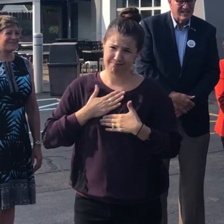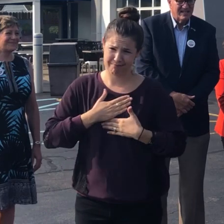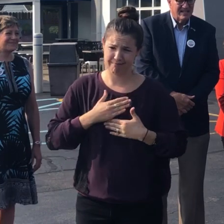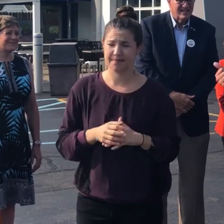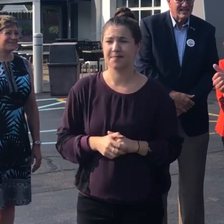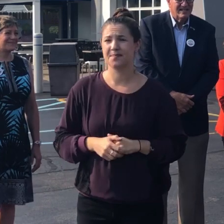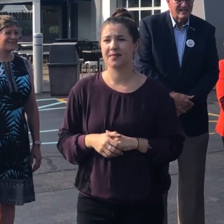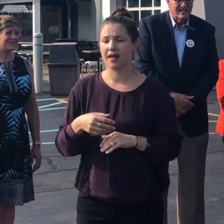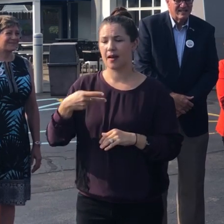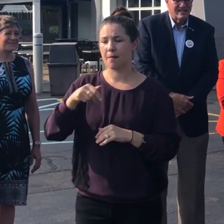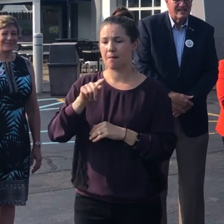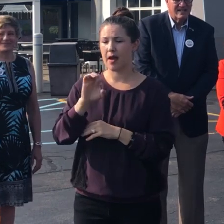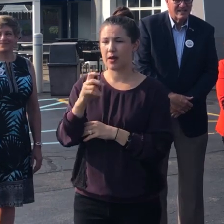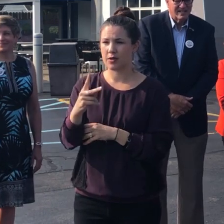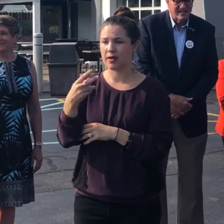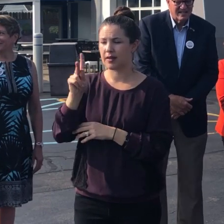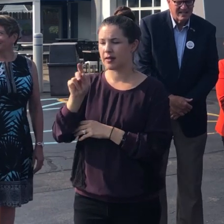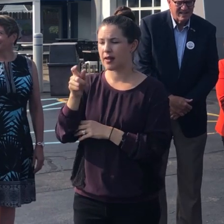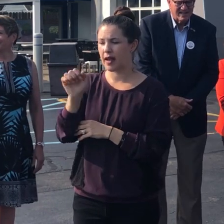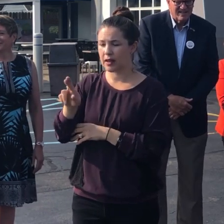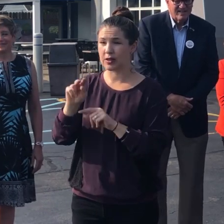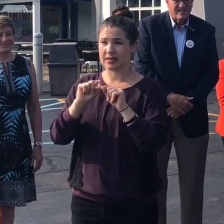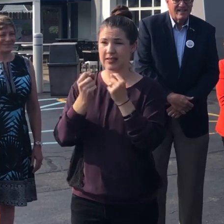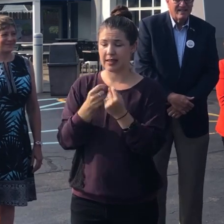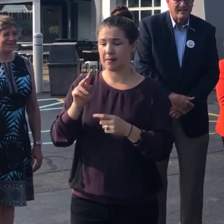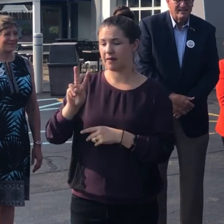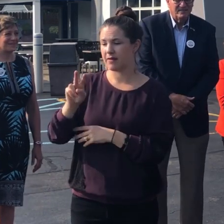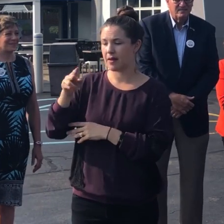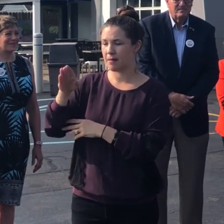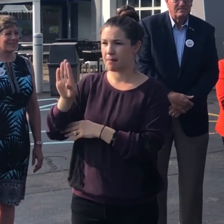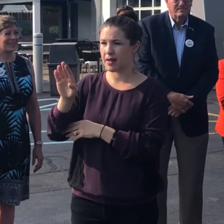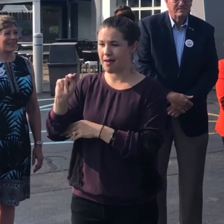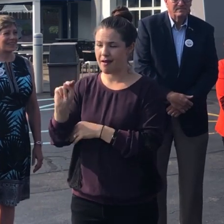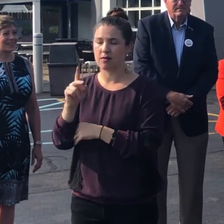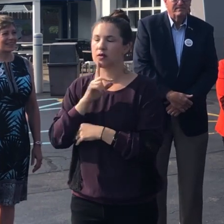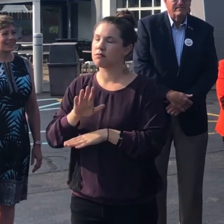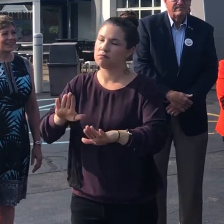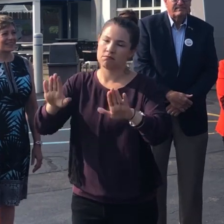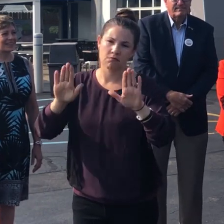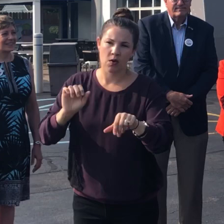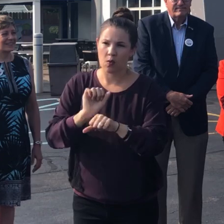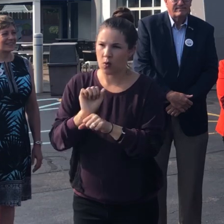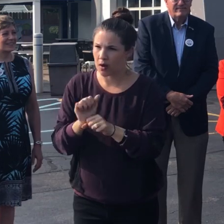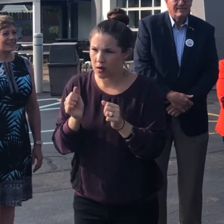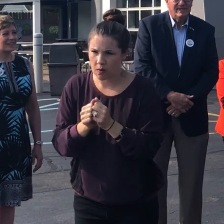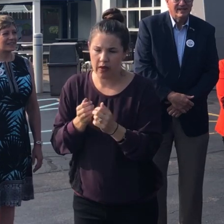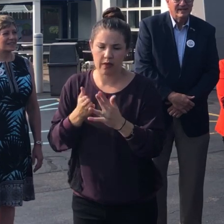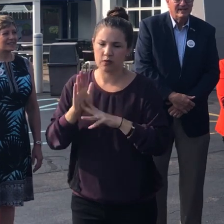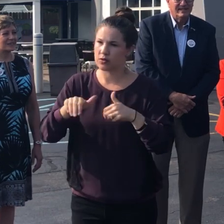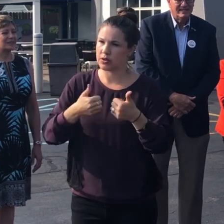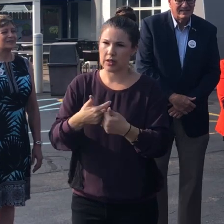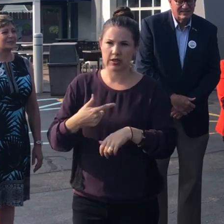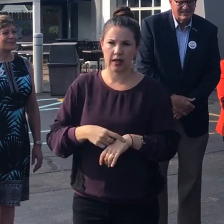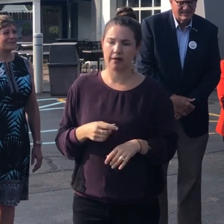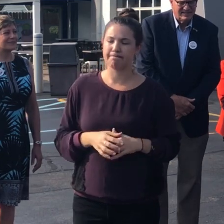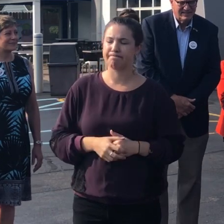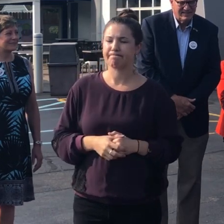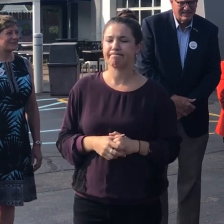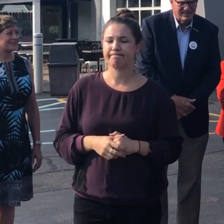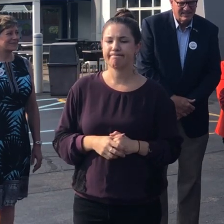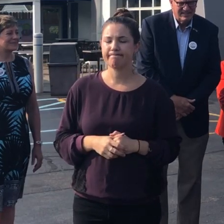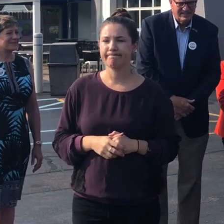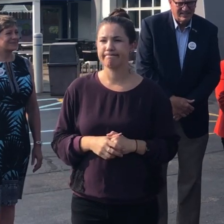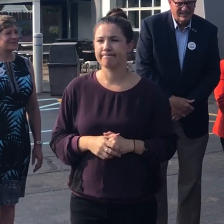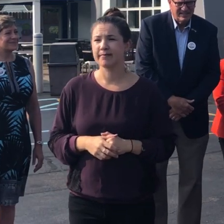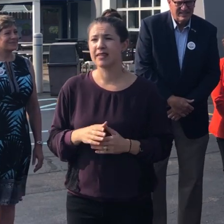And Patrick Kaler and the team at VBN has just been absolutely tremendous to work with through these challenging times. I'd be remiss